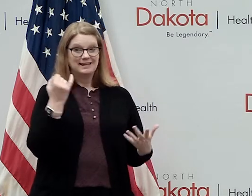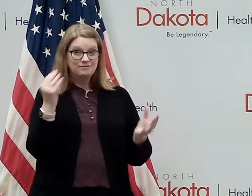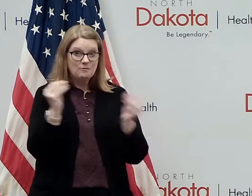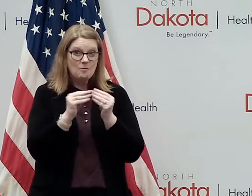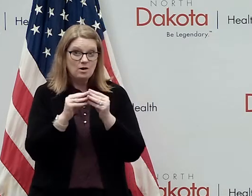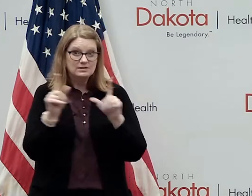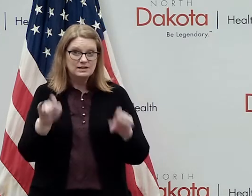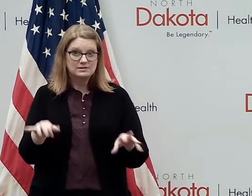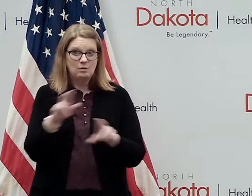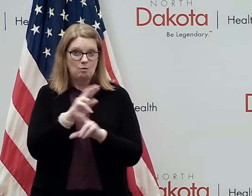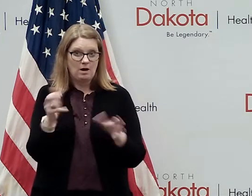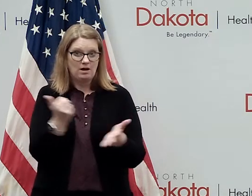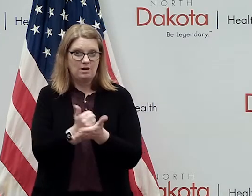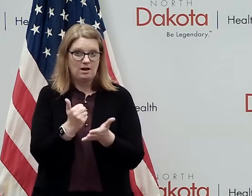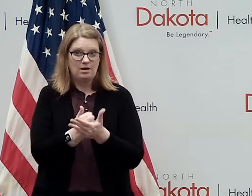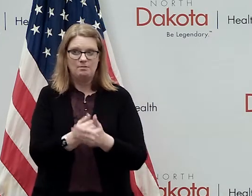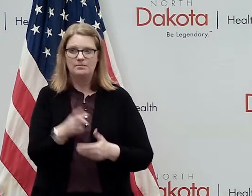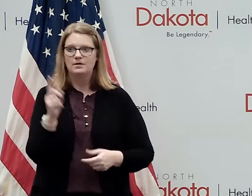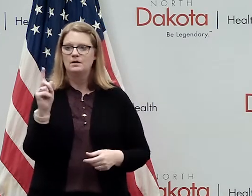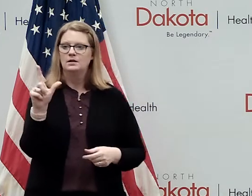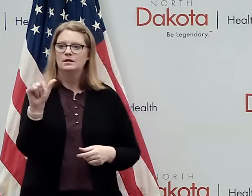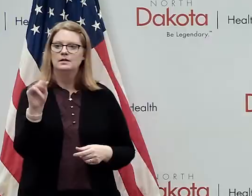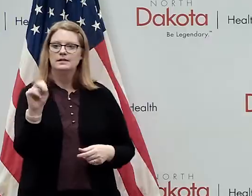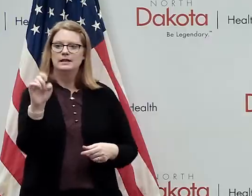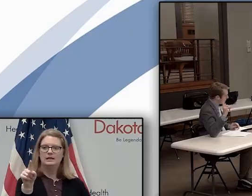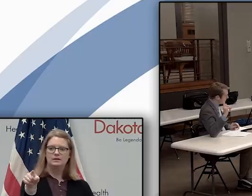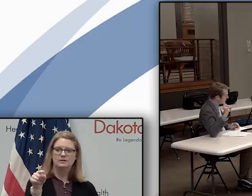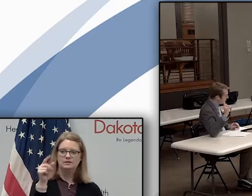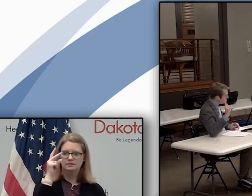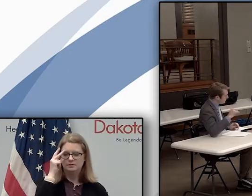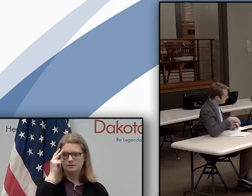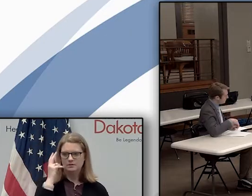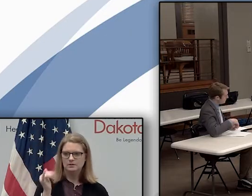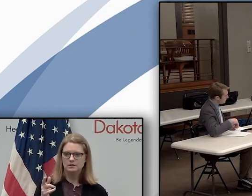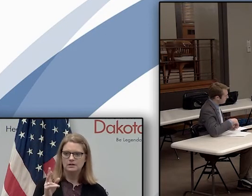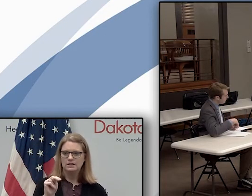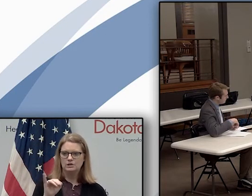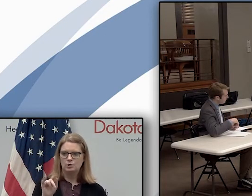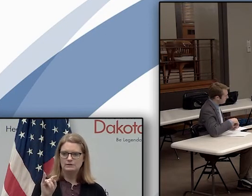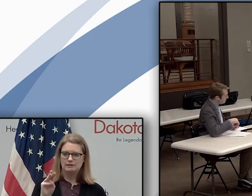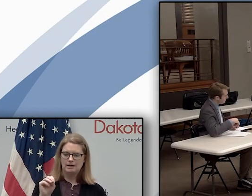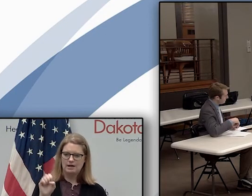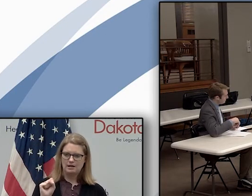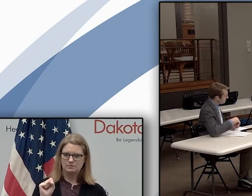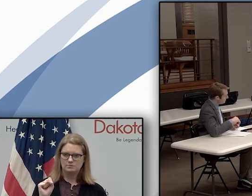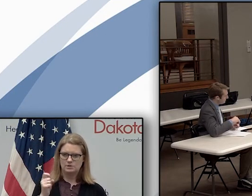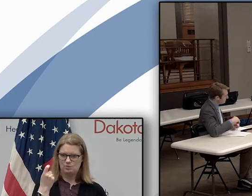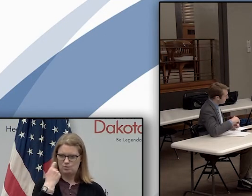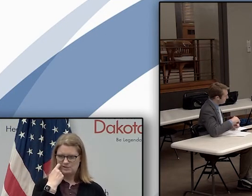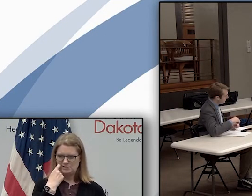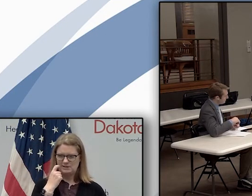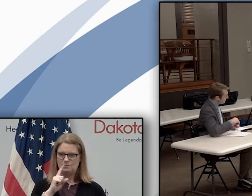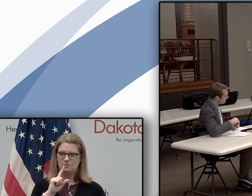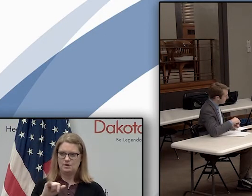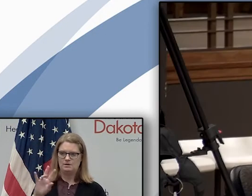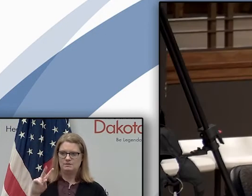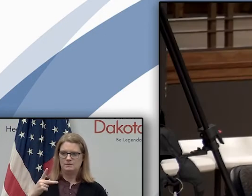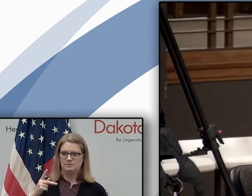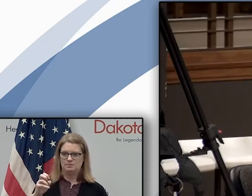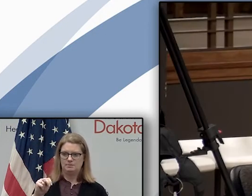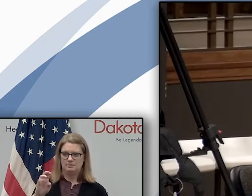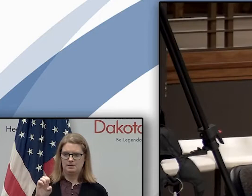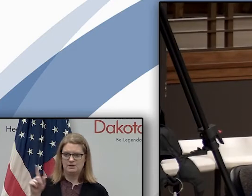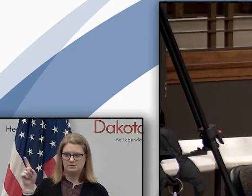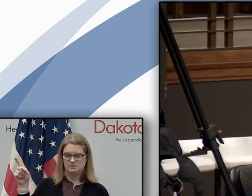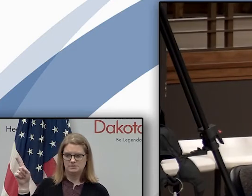ready to help them. Lane? Governor, the New York Times recently reported that Vice President Pence, in a